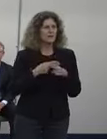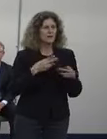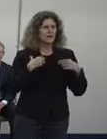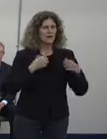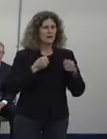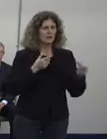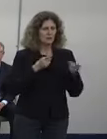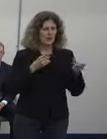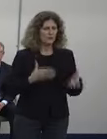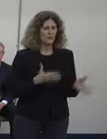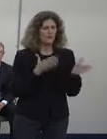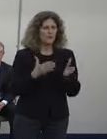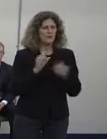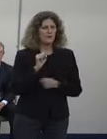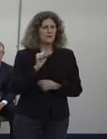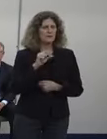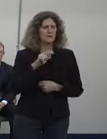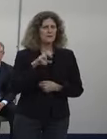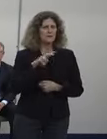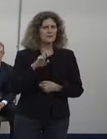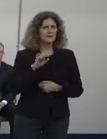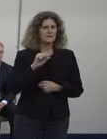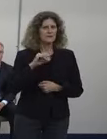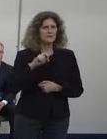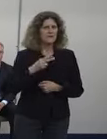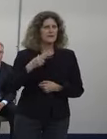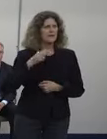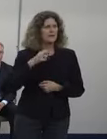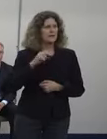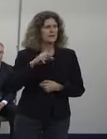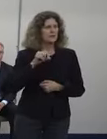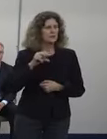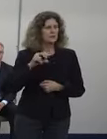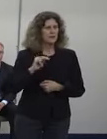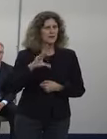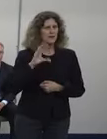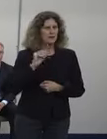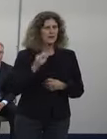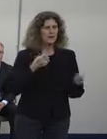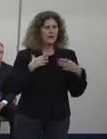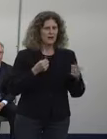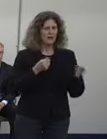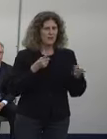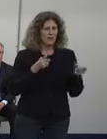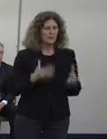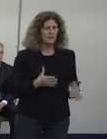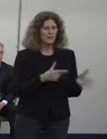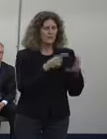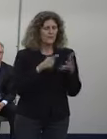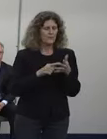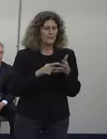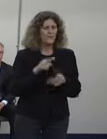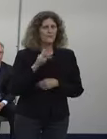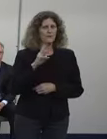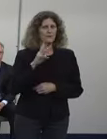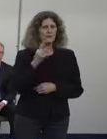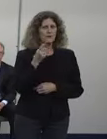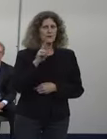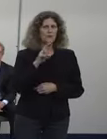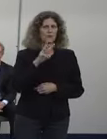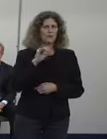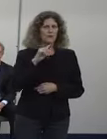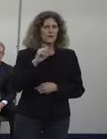Smith, Henderson County Public Health Director, Dr. William Hathaway, Mission Health Chief Medical Officer, who